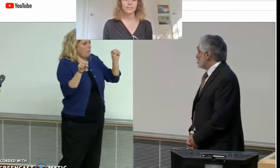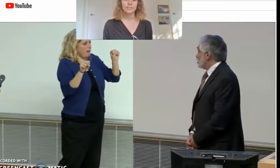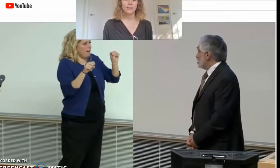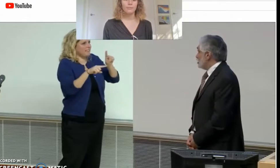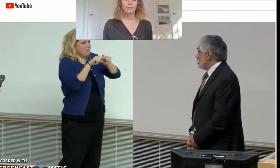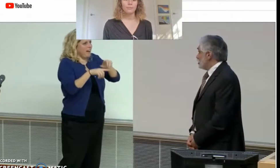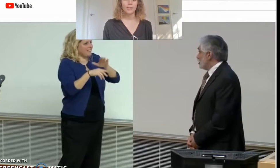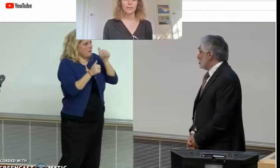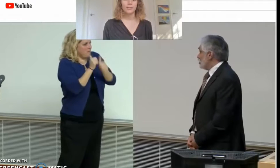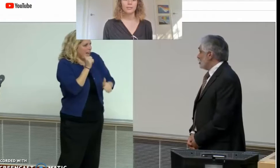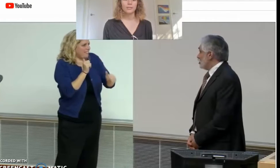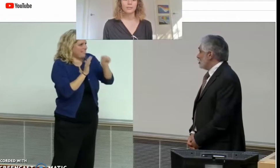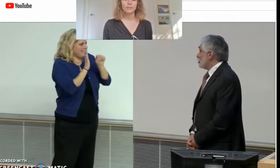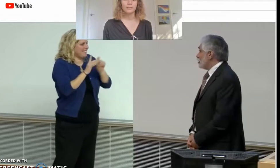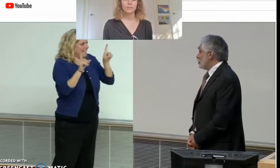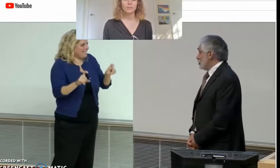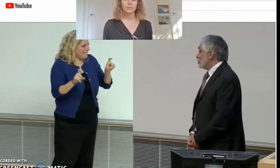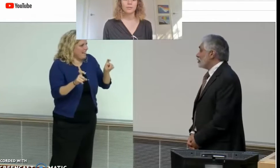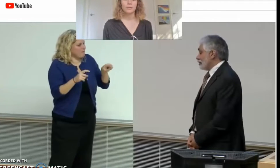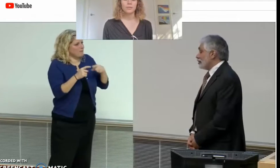That's tough when you have a